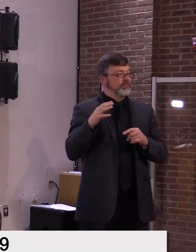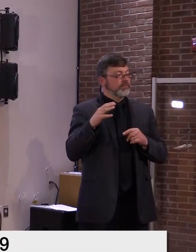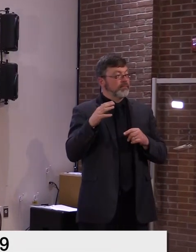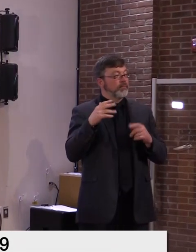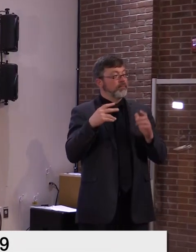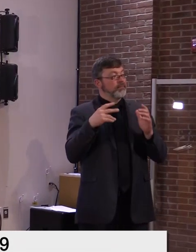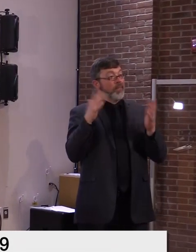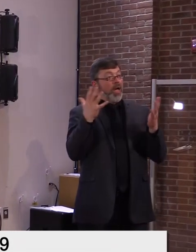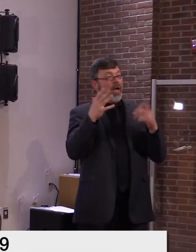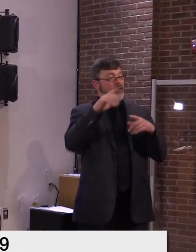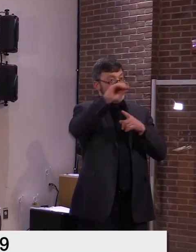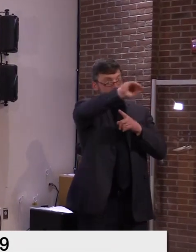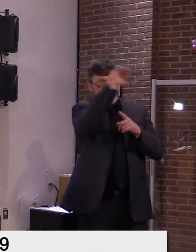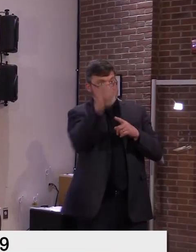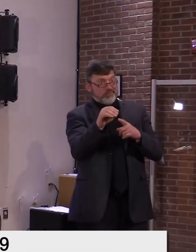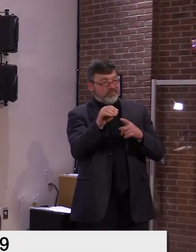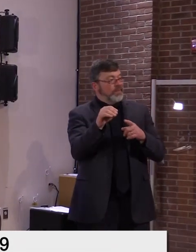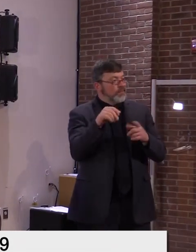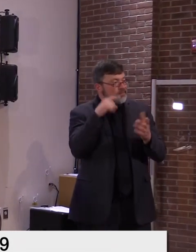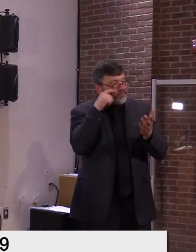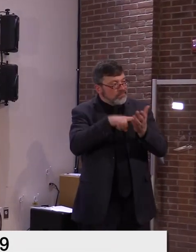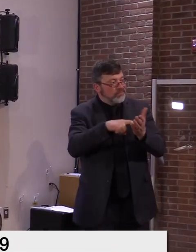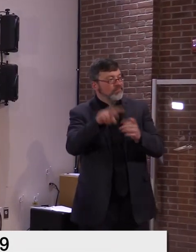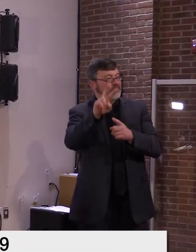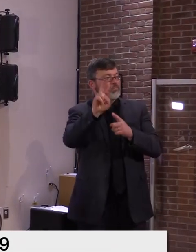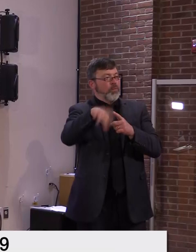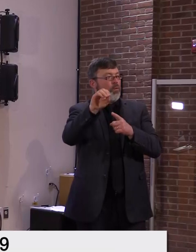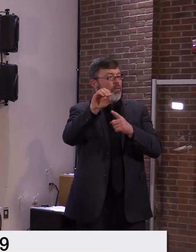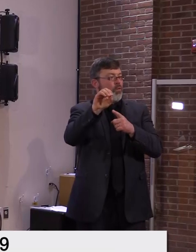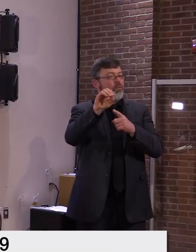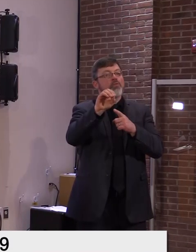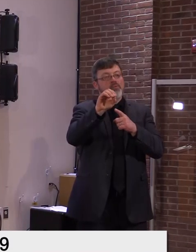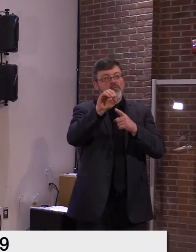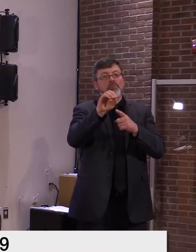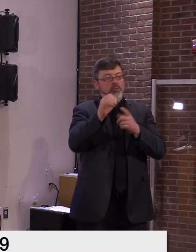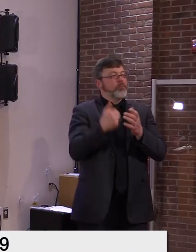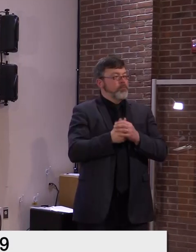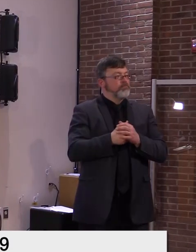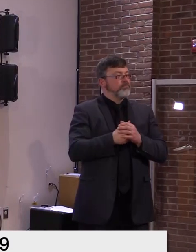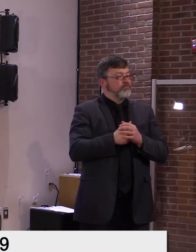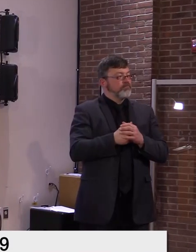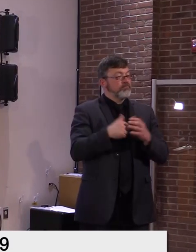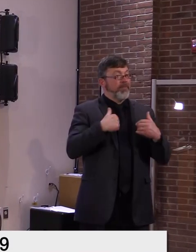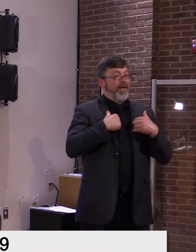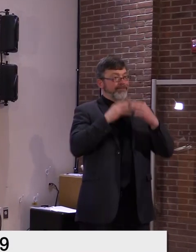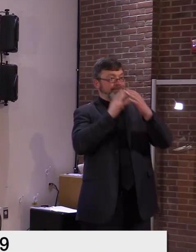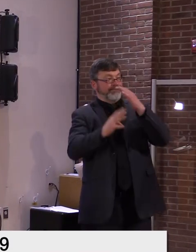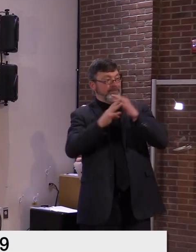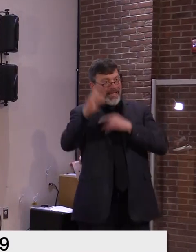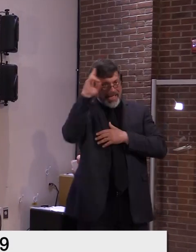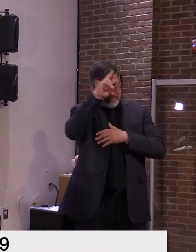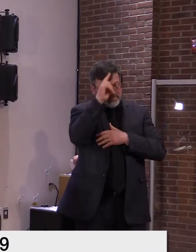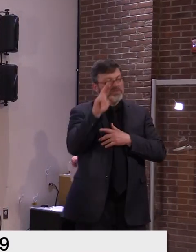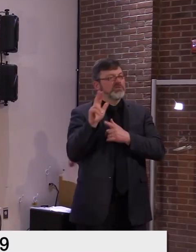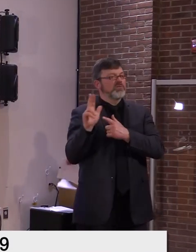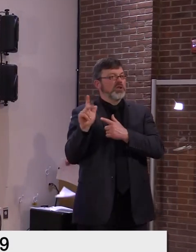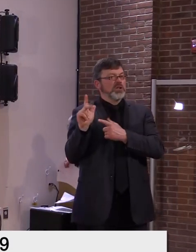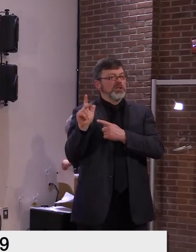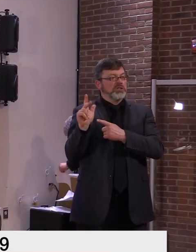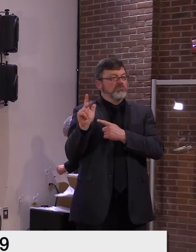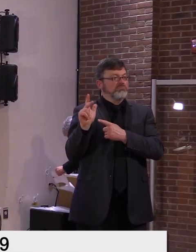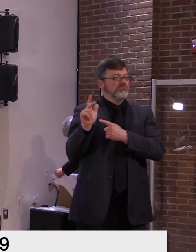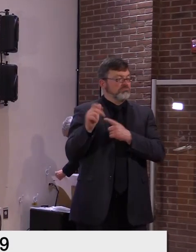We are fortunately down to 23 hospitalizations as of today, 7 patients in the ICU.